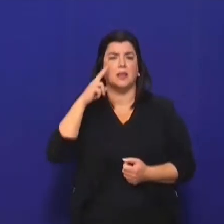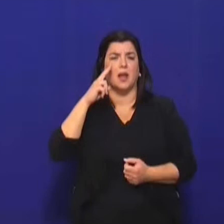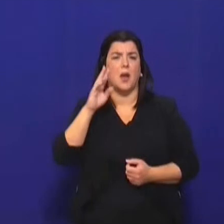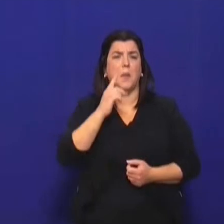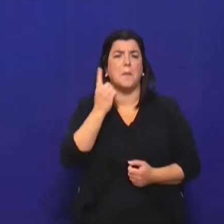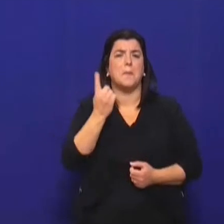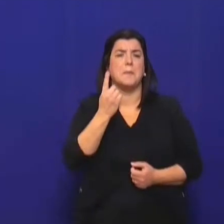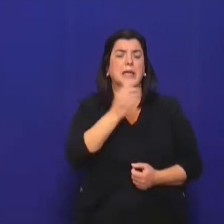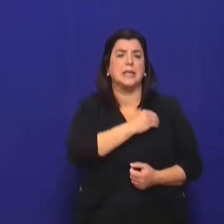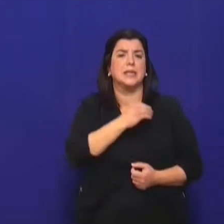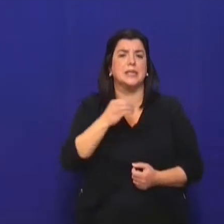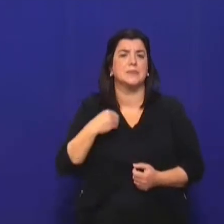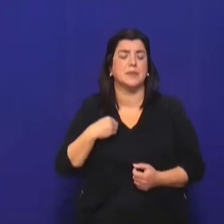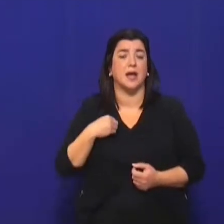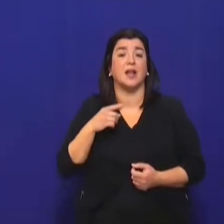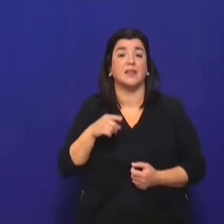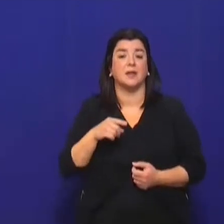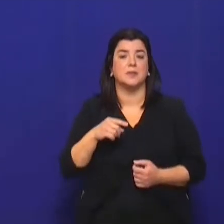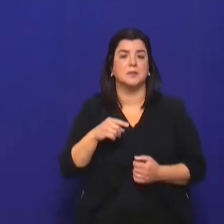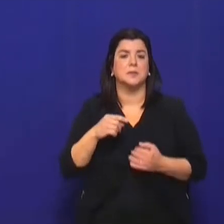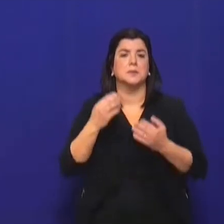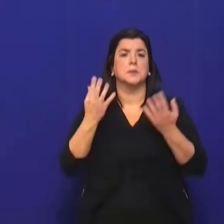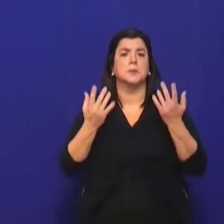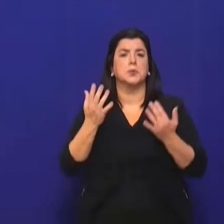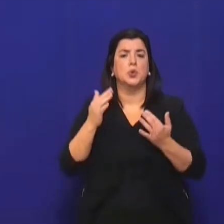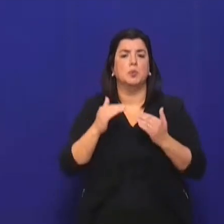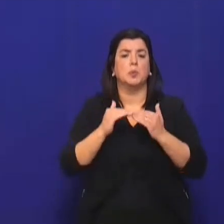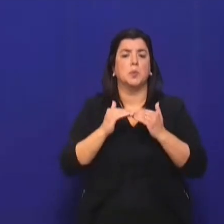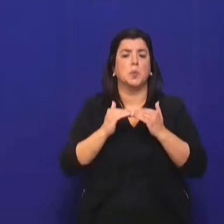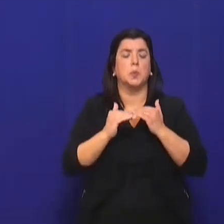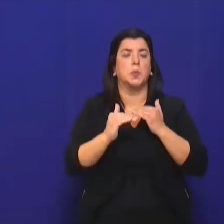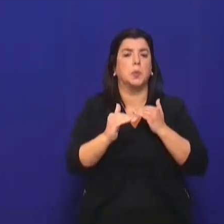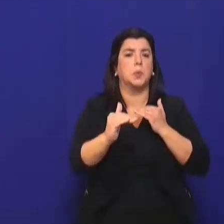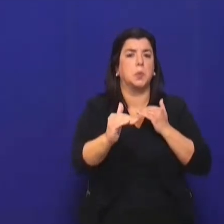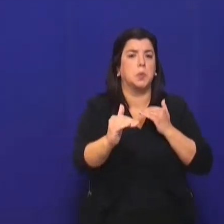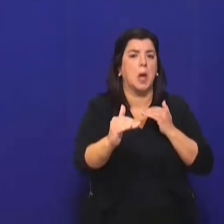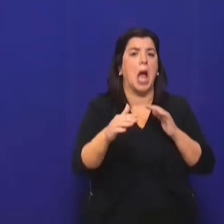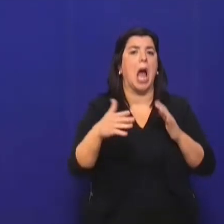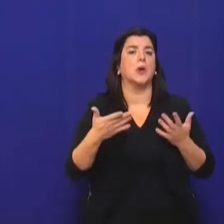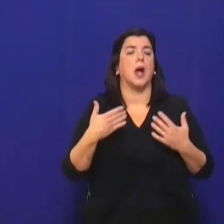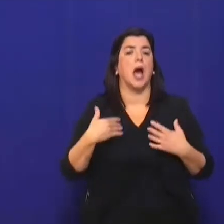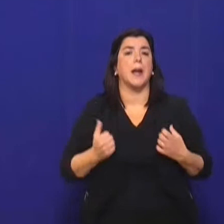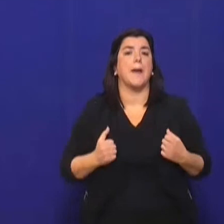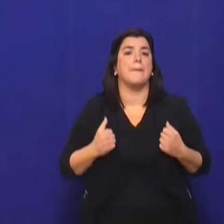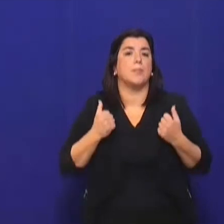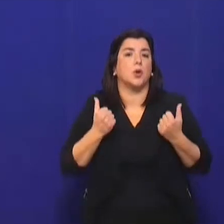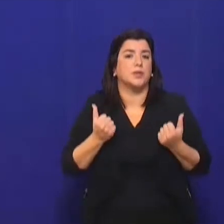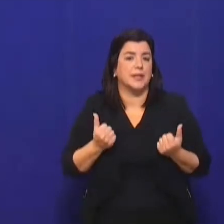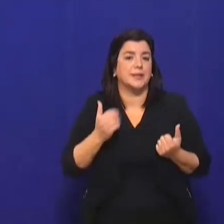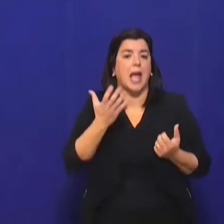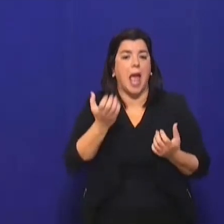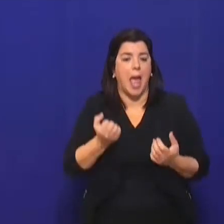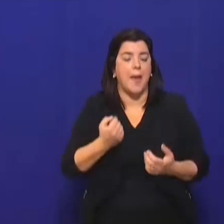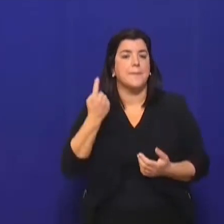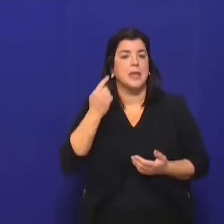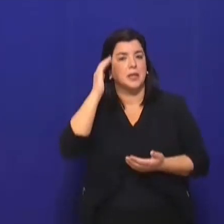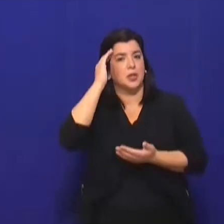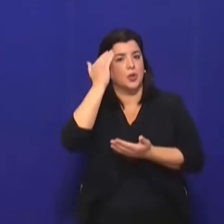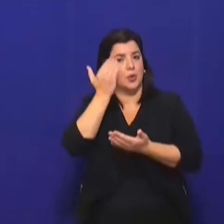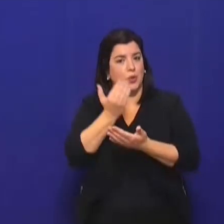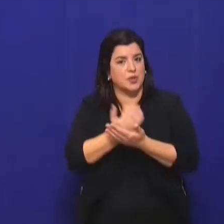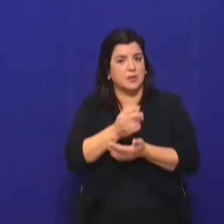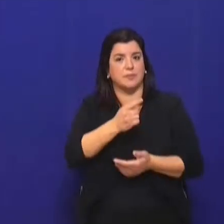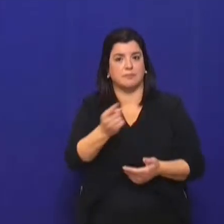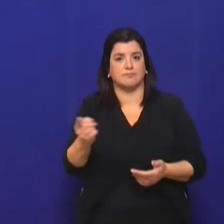li dawn il-numri ta' każijiet baqgħu stabbli. Aħna rridu nkunu żgur li jkollna biżejjed kura għal persuni. Inkomplu